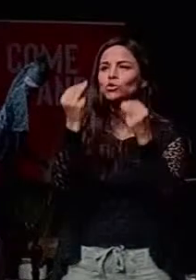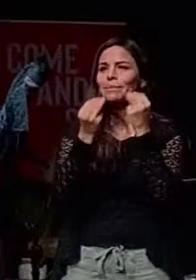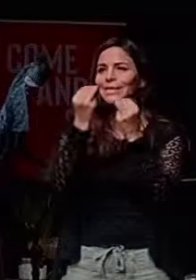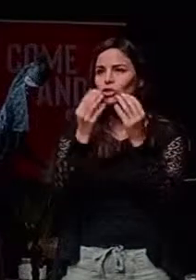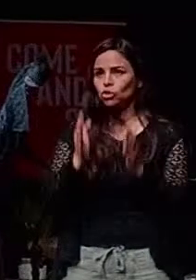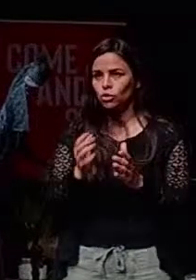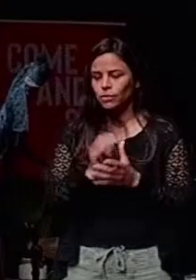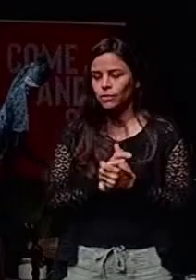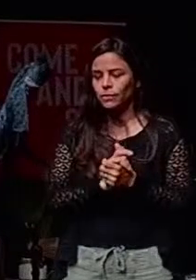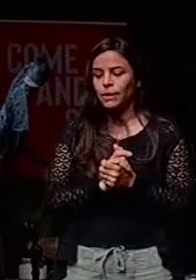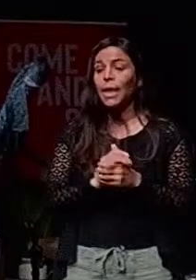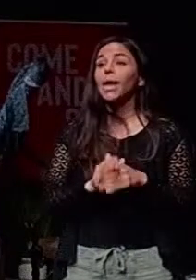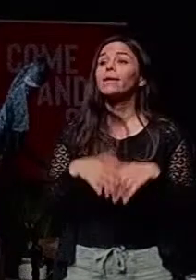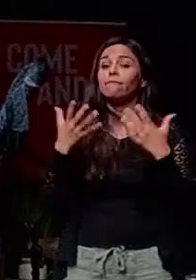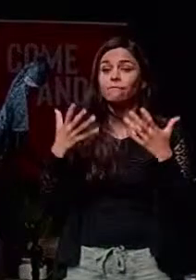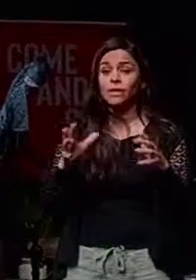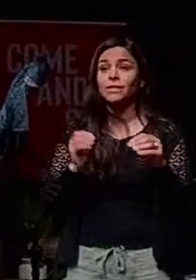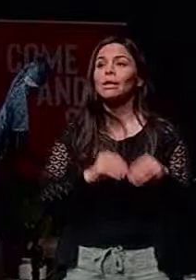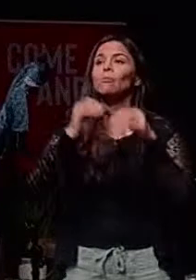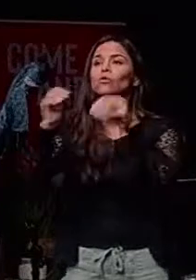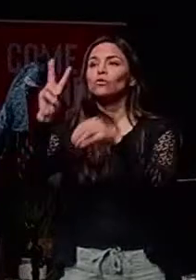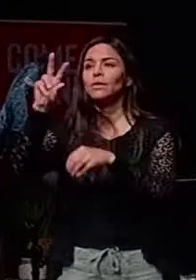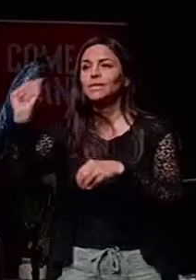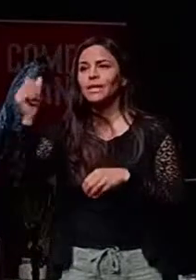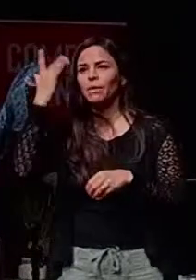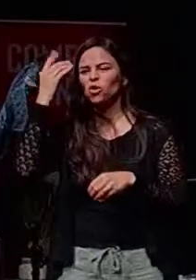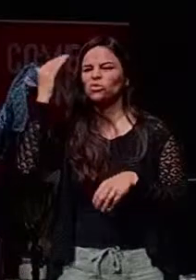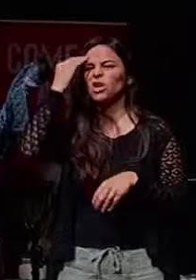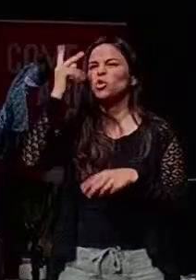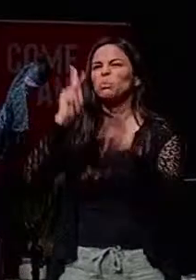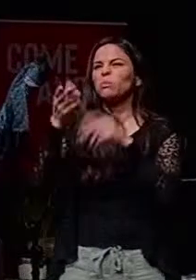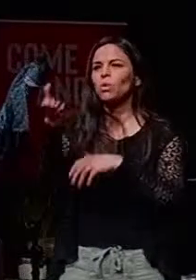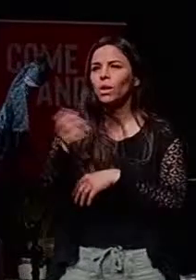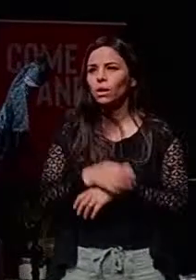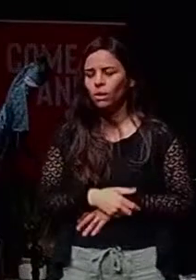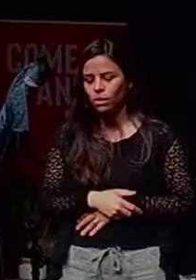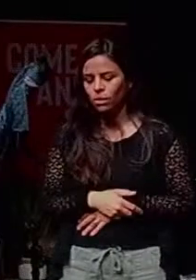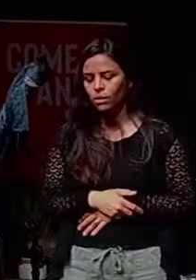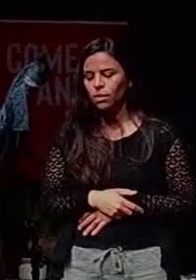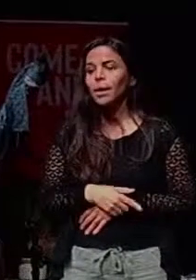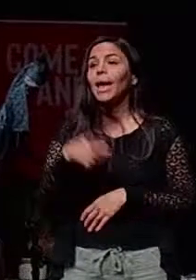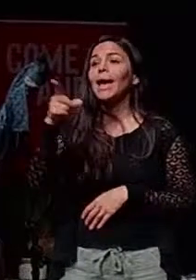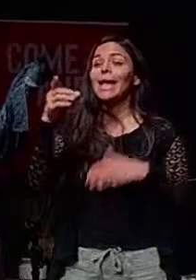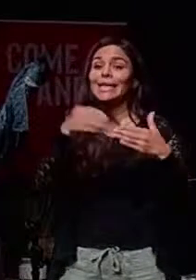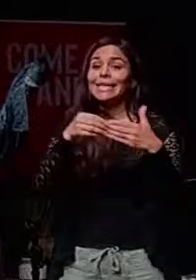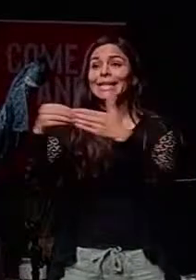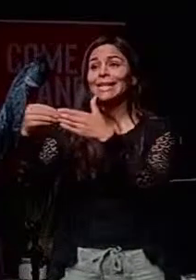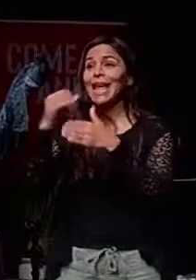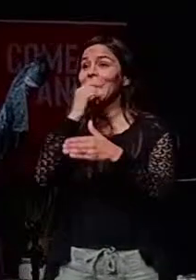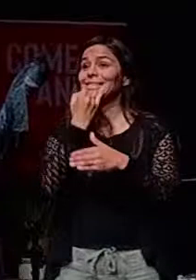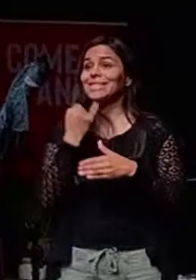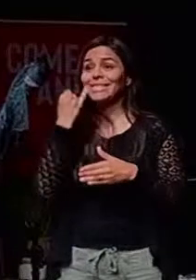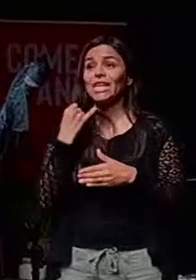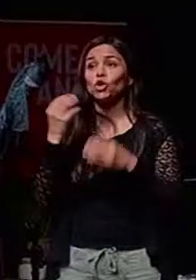also moved to Virginia because I had some connections there. And I also served there leading a singles ministry, and then I stayed there.